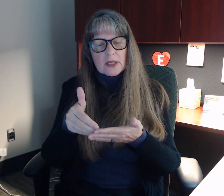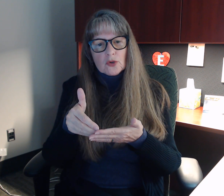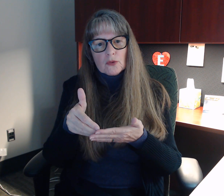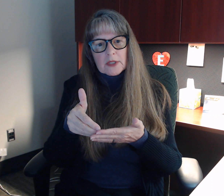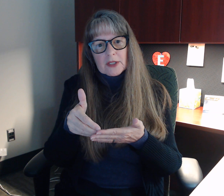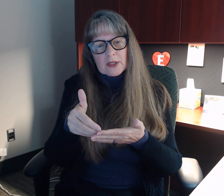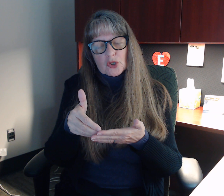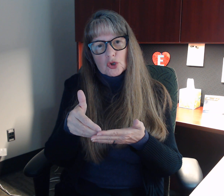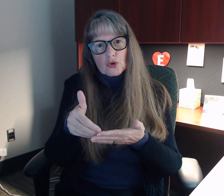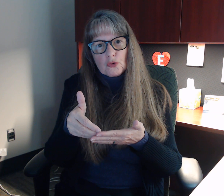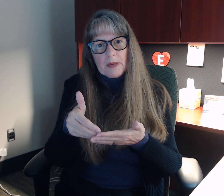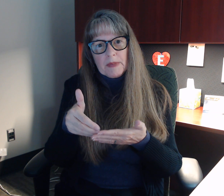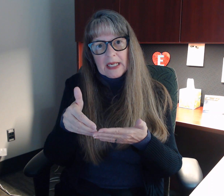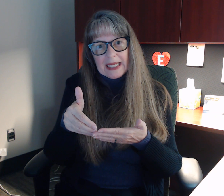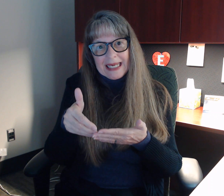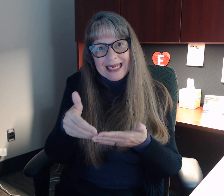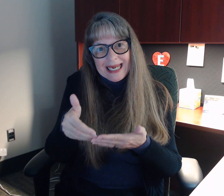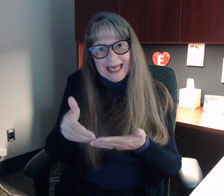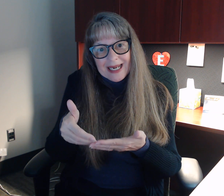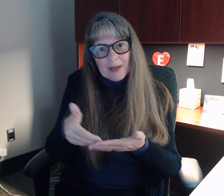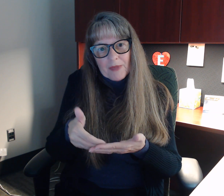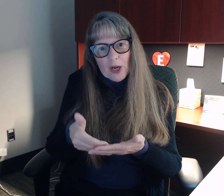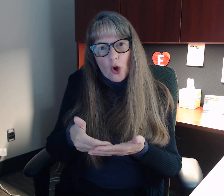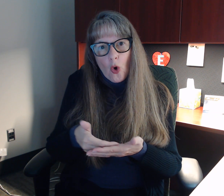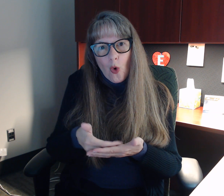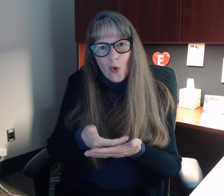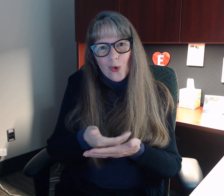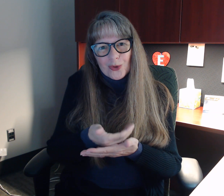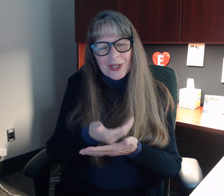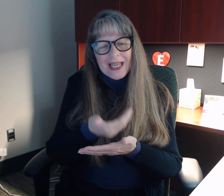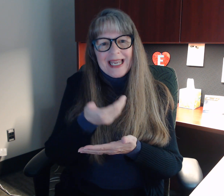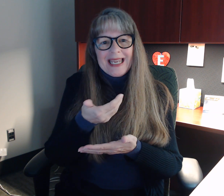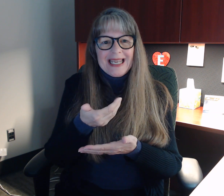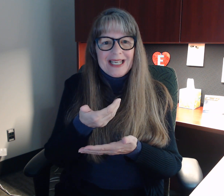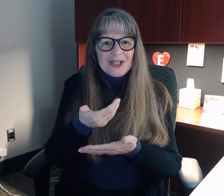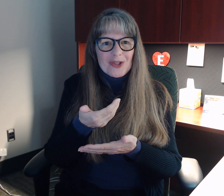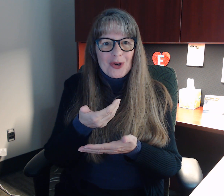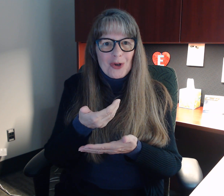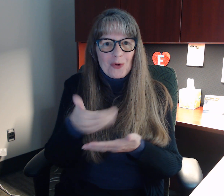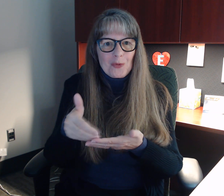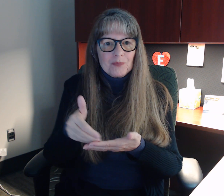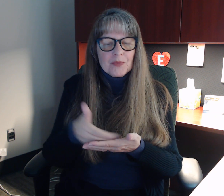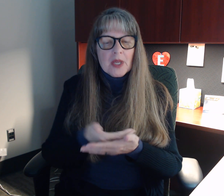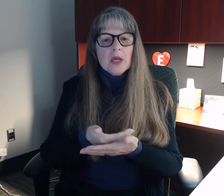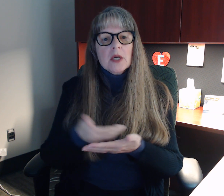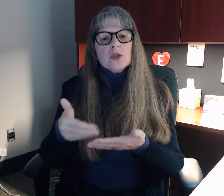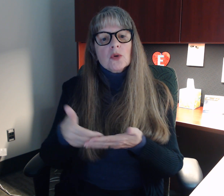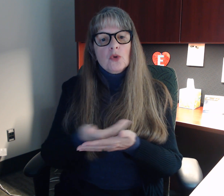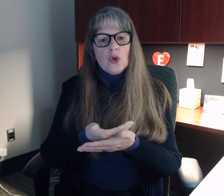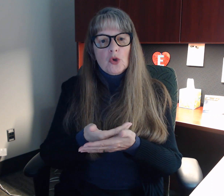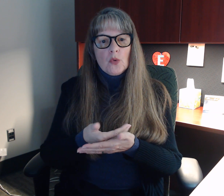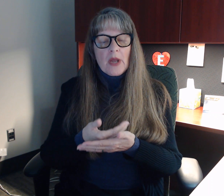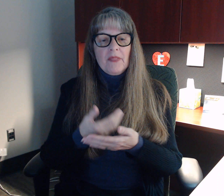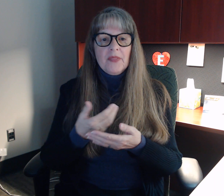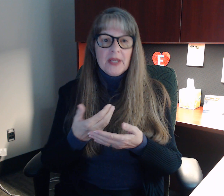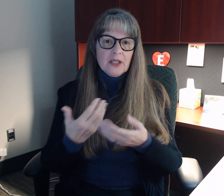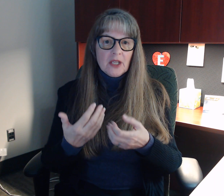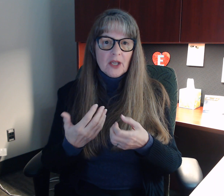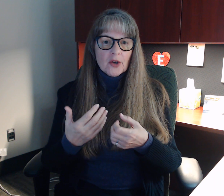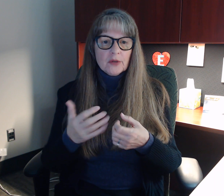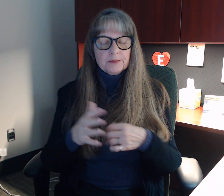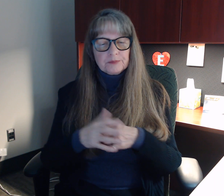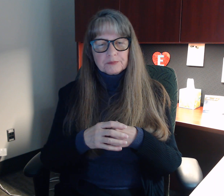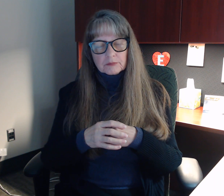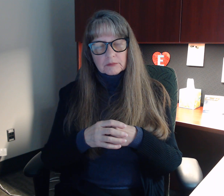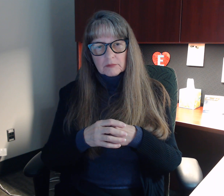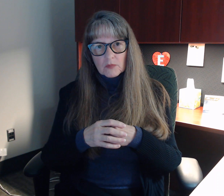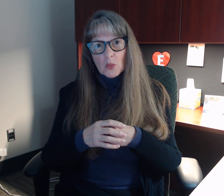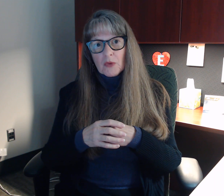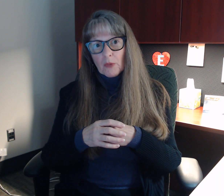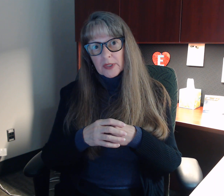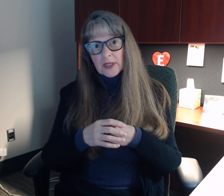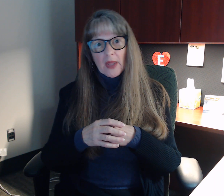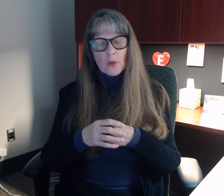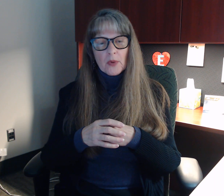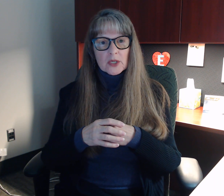you're scraping and getting up that old and getting to the new. So new. And then year, we've already done that one as